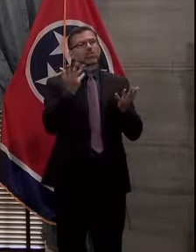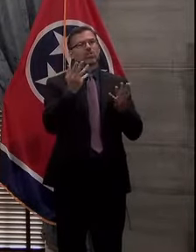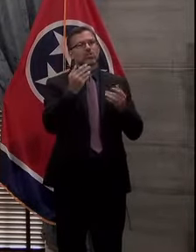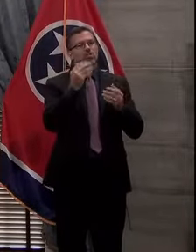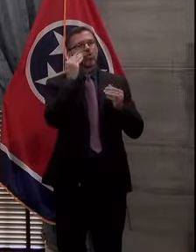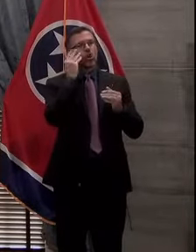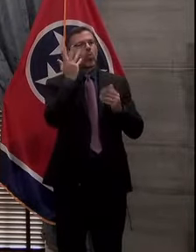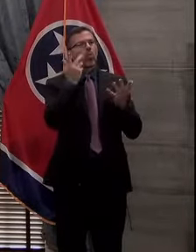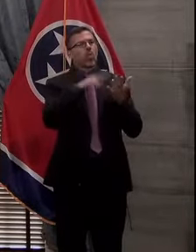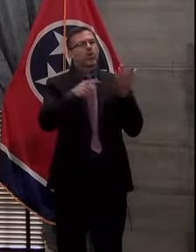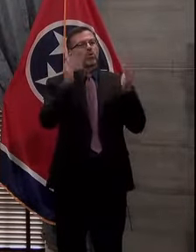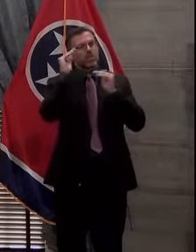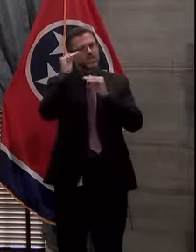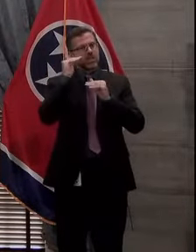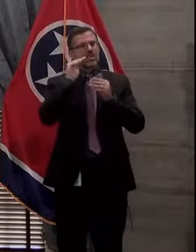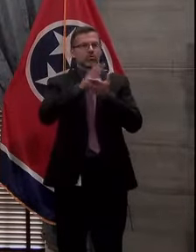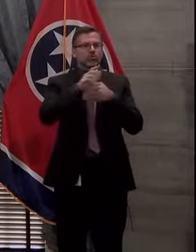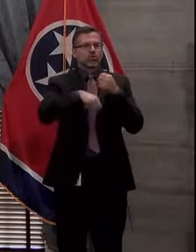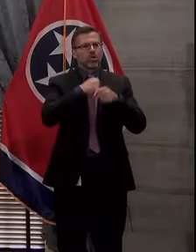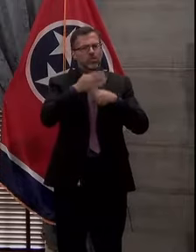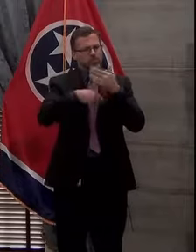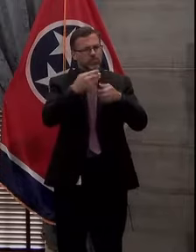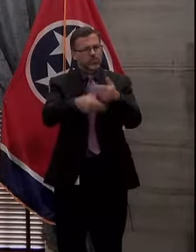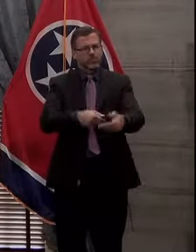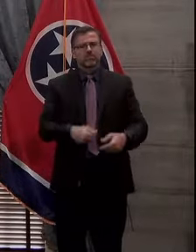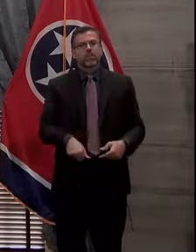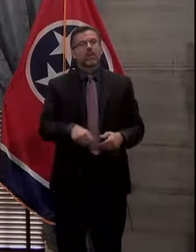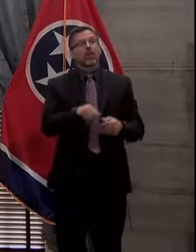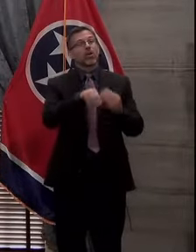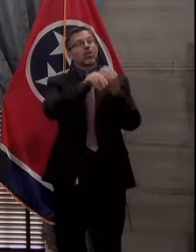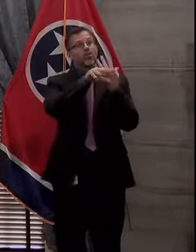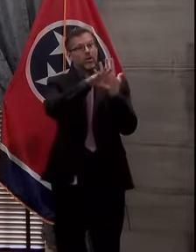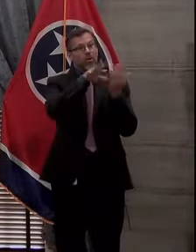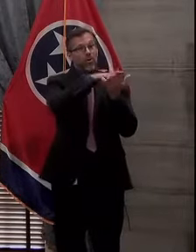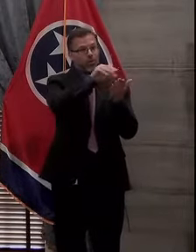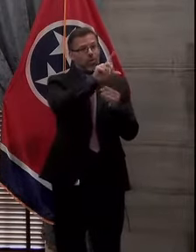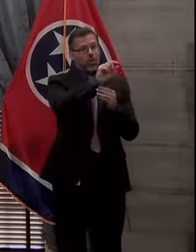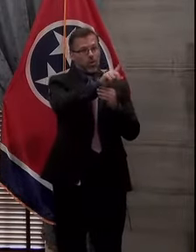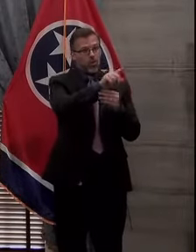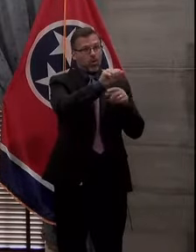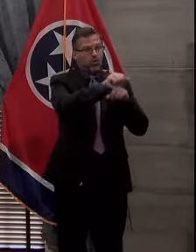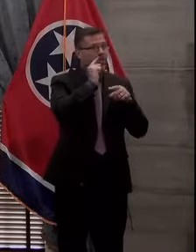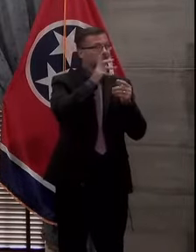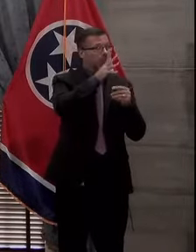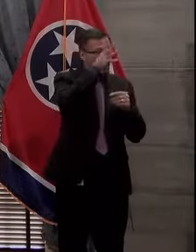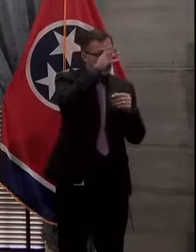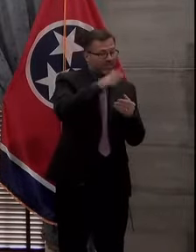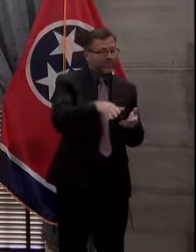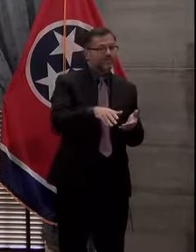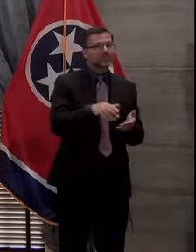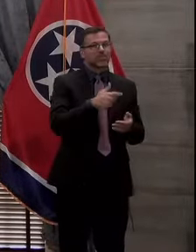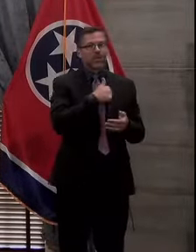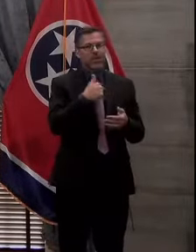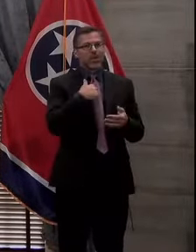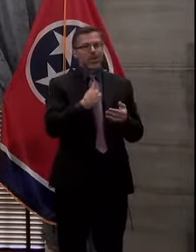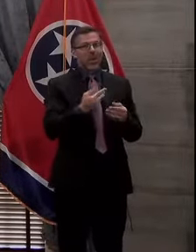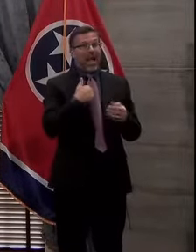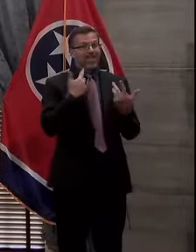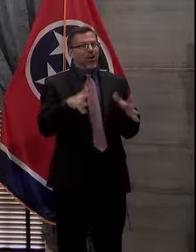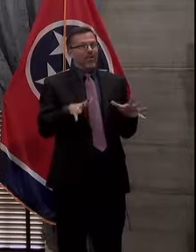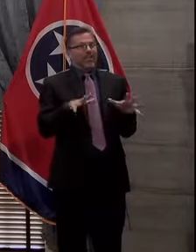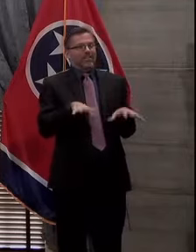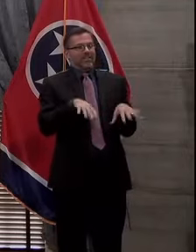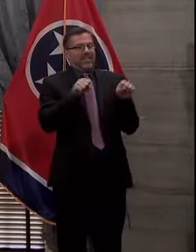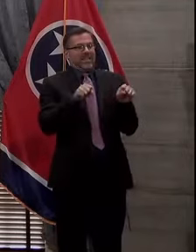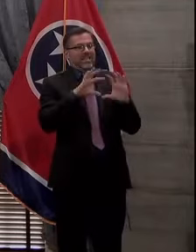progresses. Some of the resources there include Remote Learning 101 training for parents. I'll say we have taken that in our house as well. So